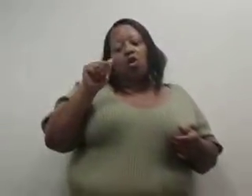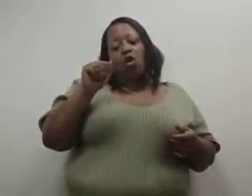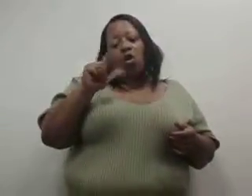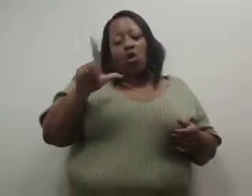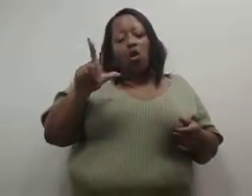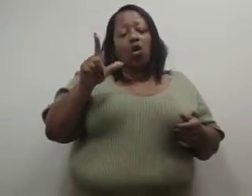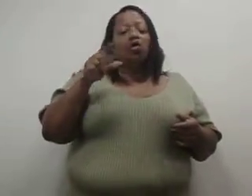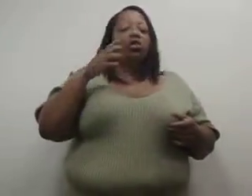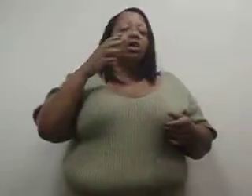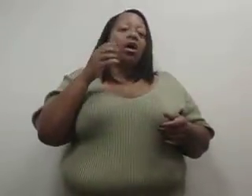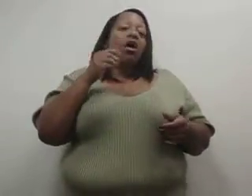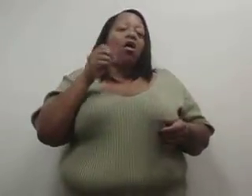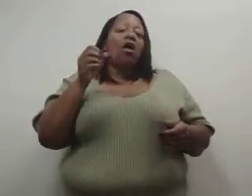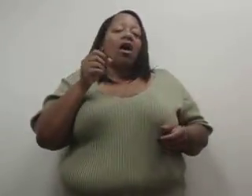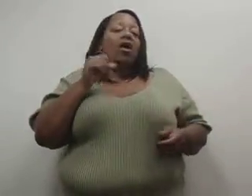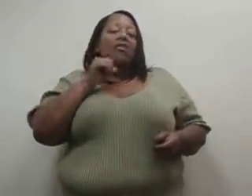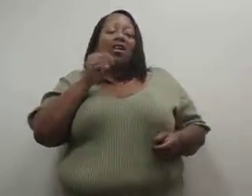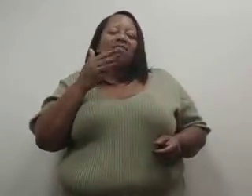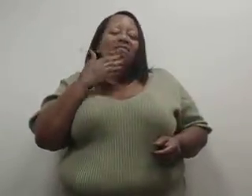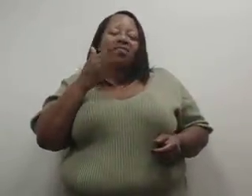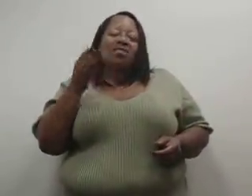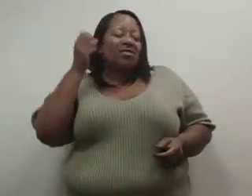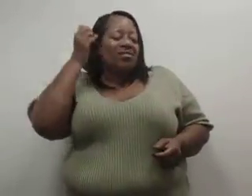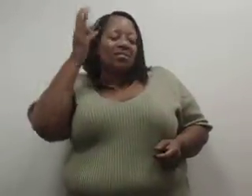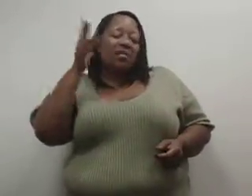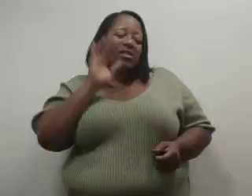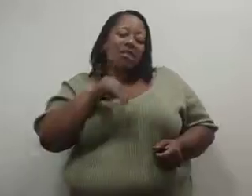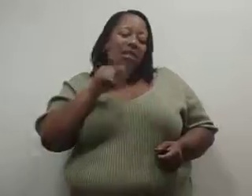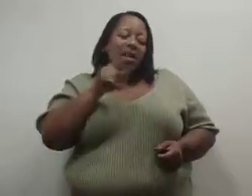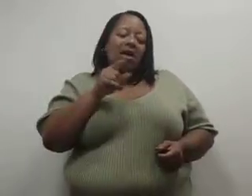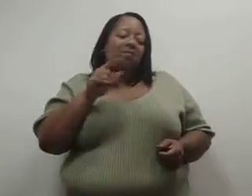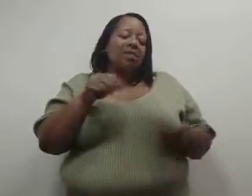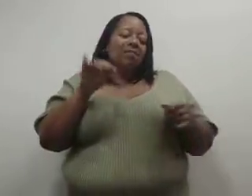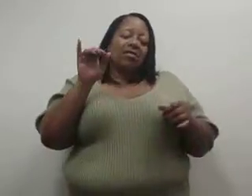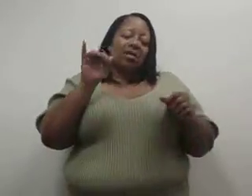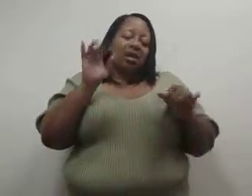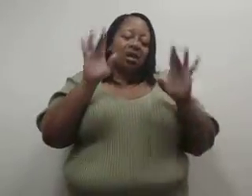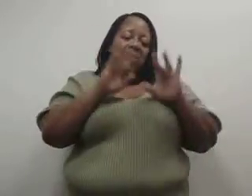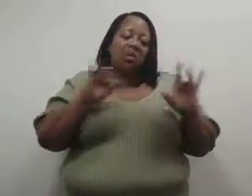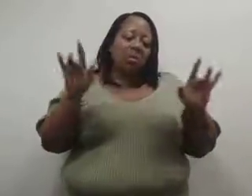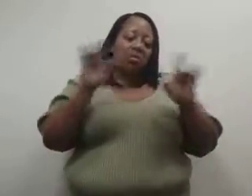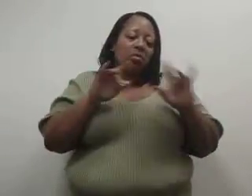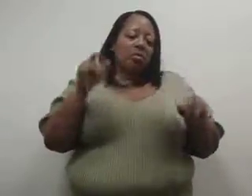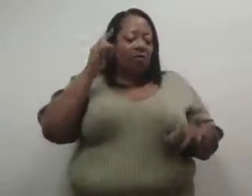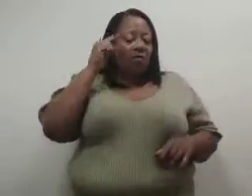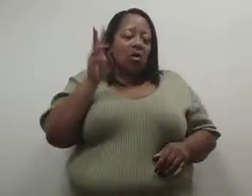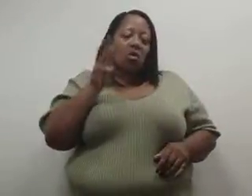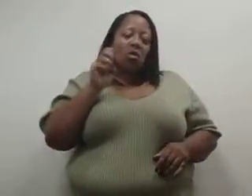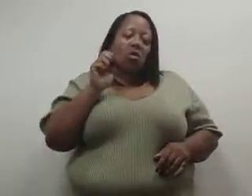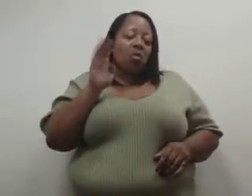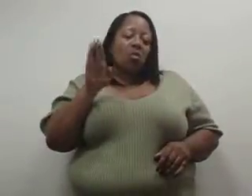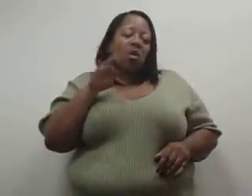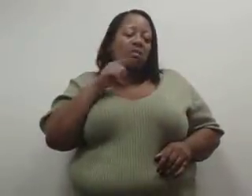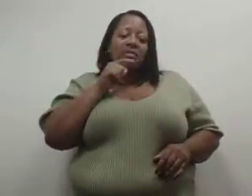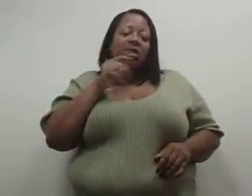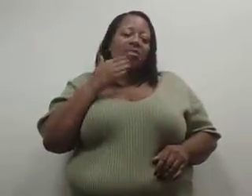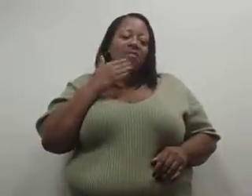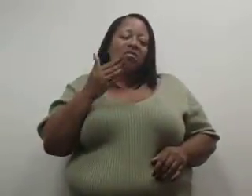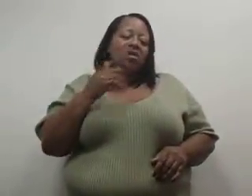web is secondhand, and it tends to be a little watered down, and students really need to be more exposed to first-hand information